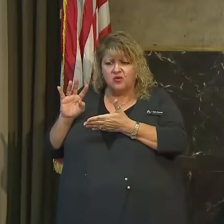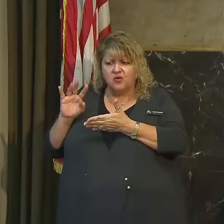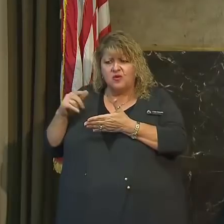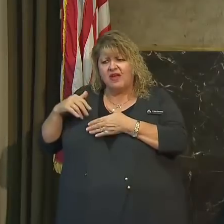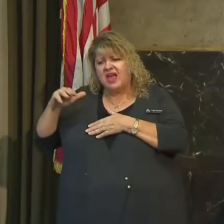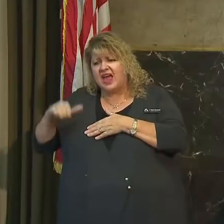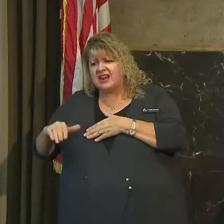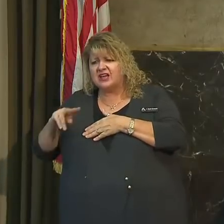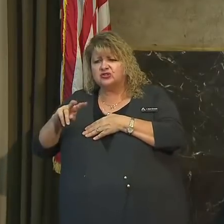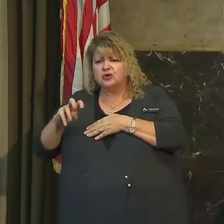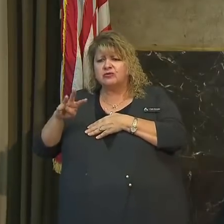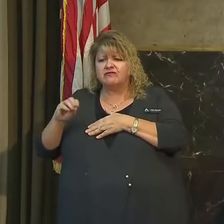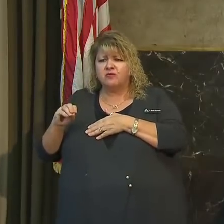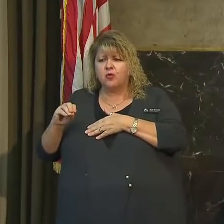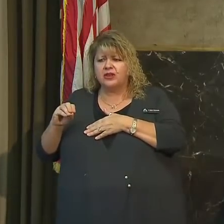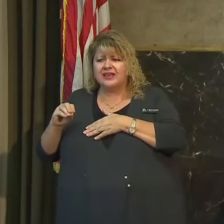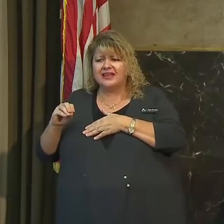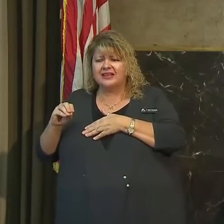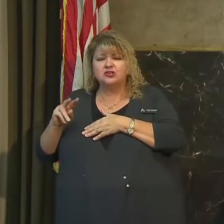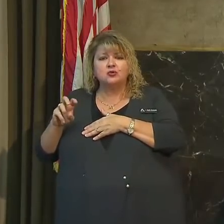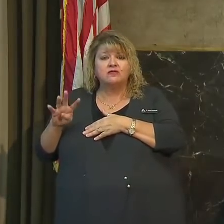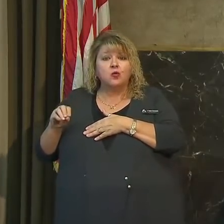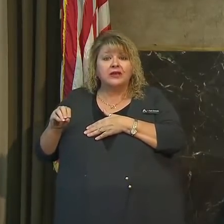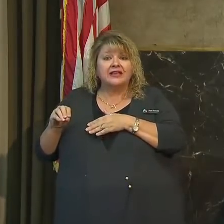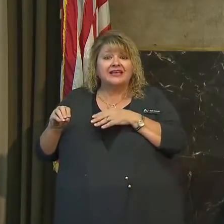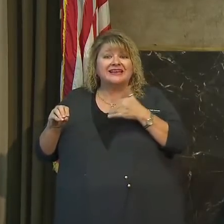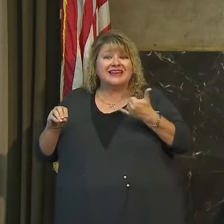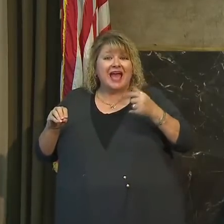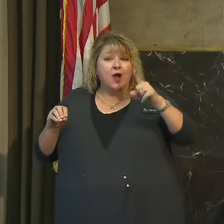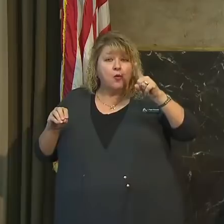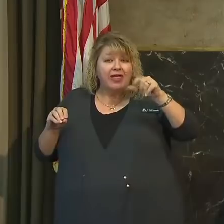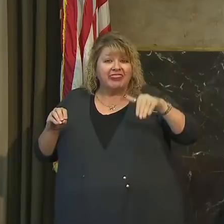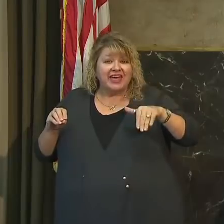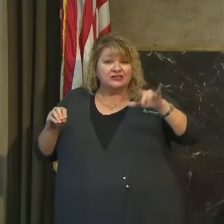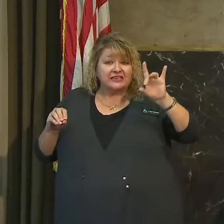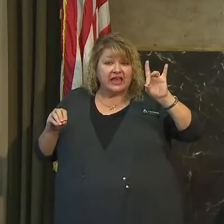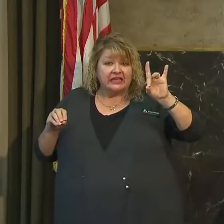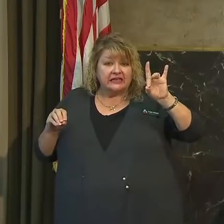around 240. Today, we reported 1,008.